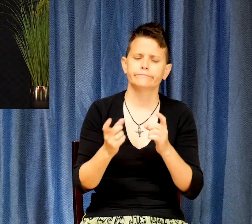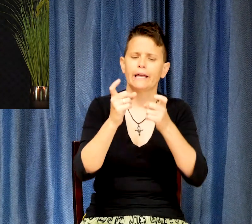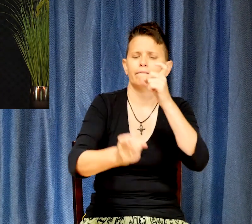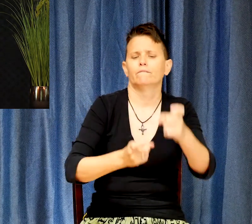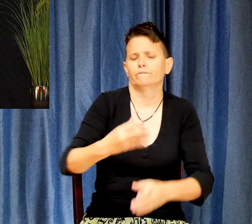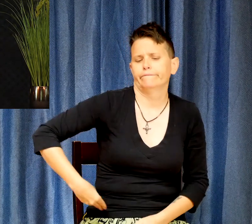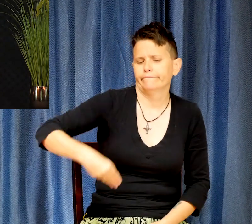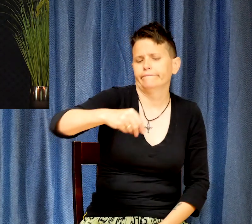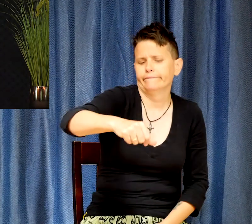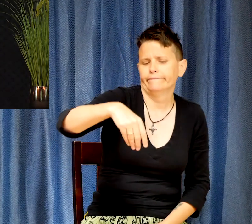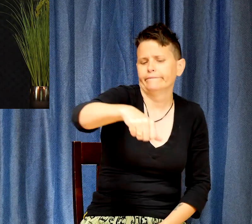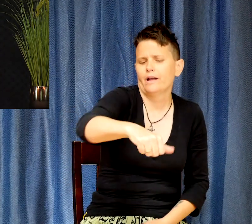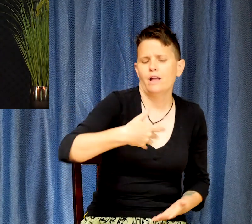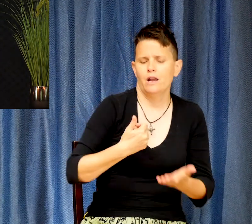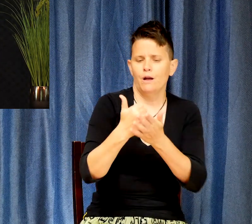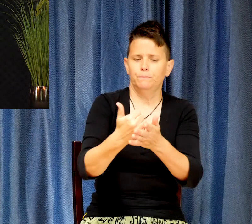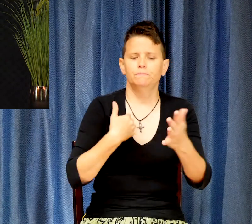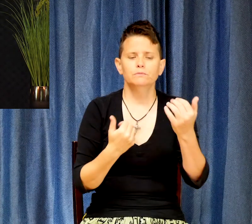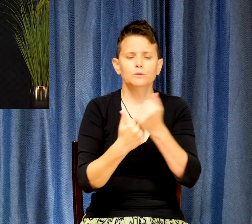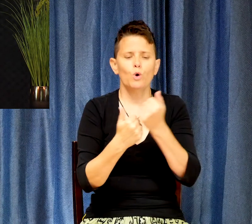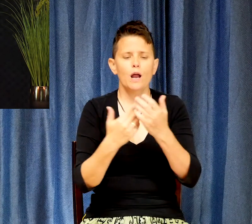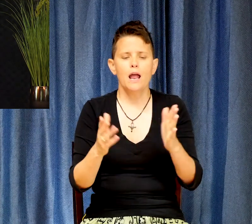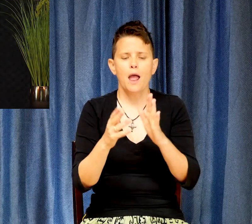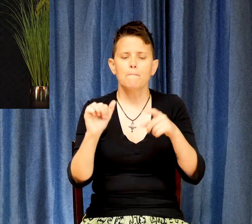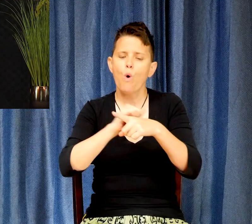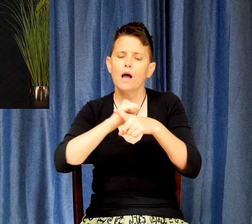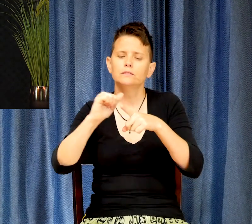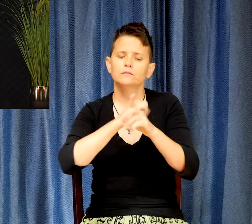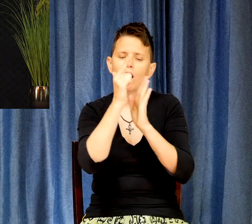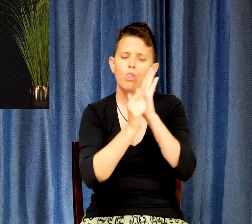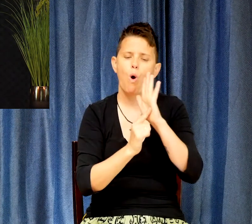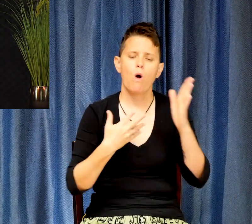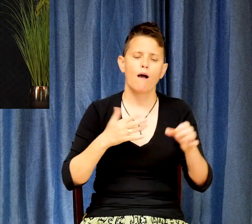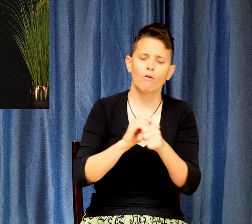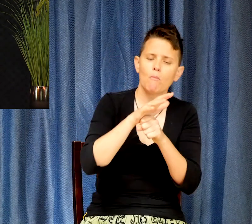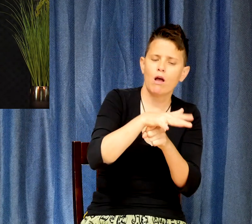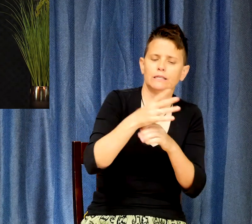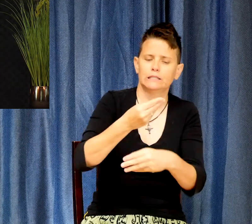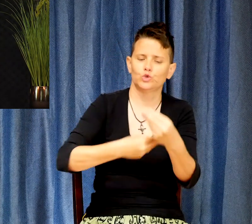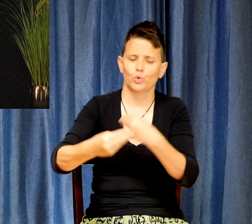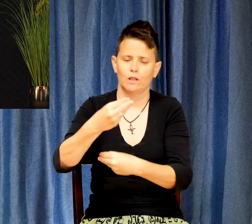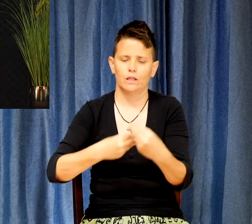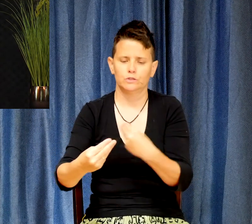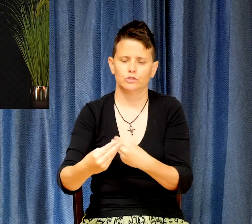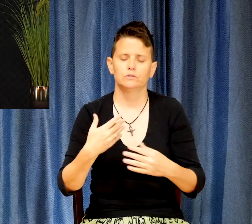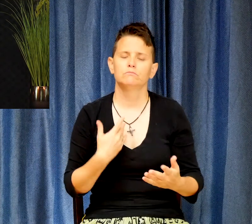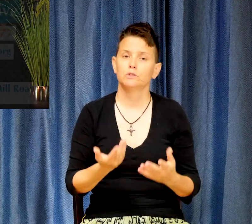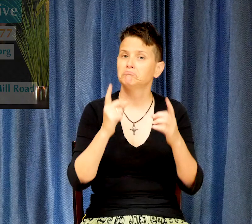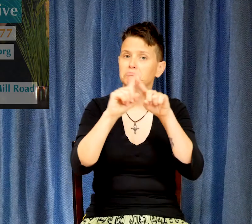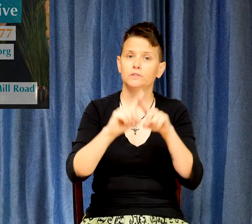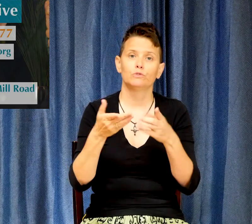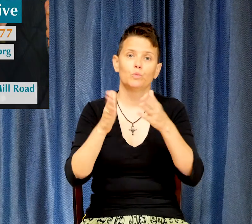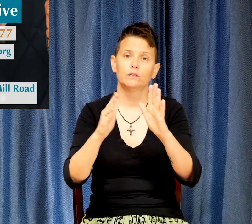spiritual home and practice the law of abundance and circulation. So there are many ways that you can give. You